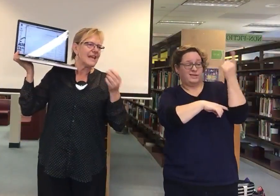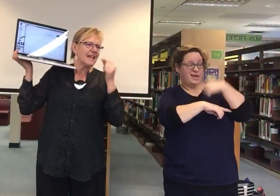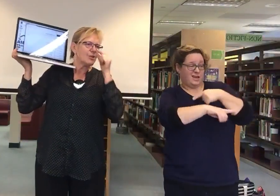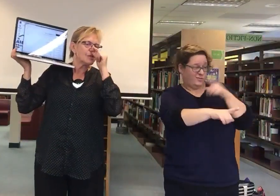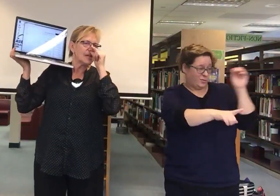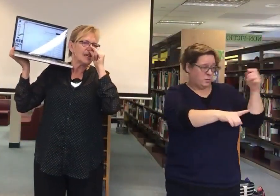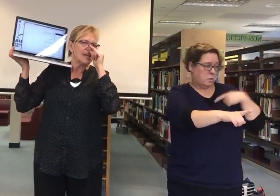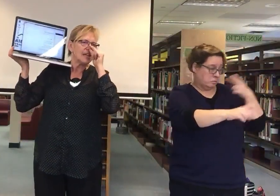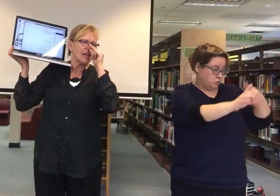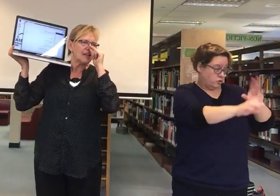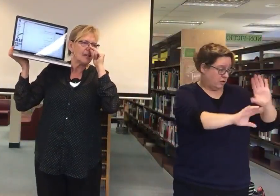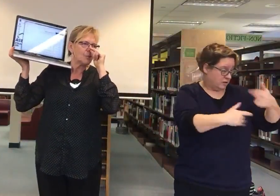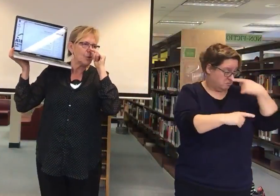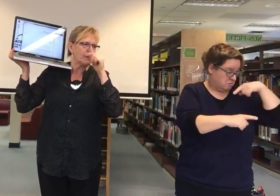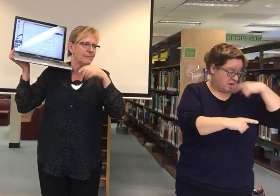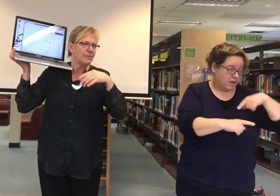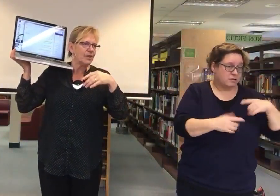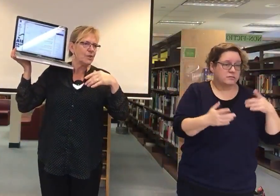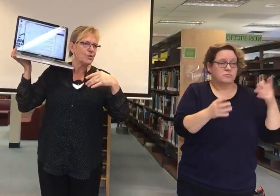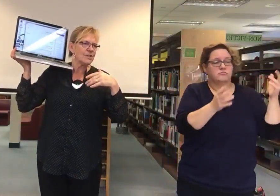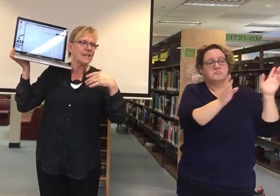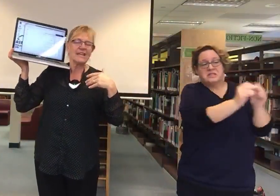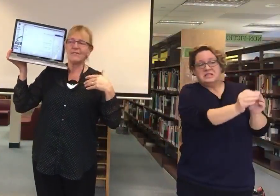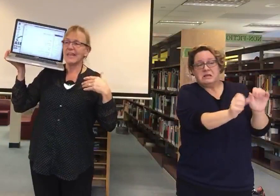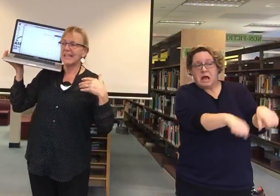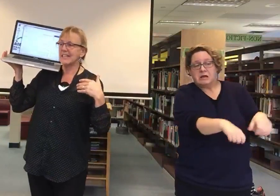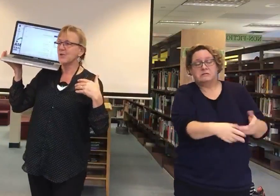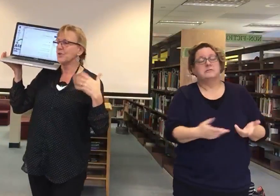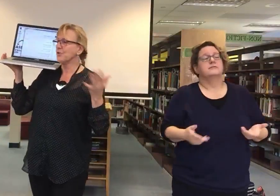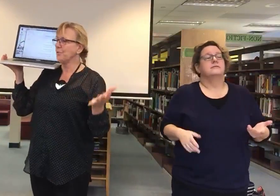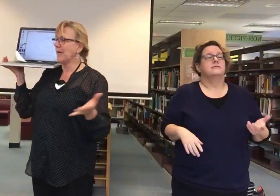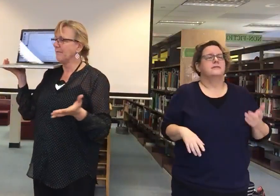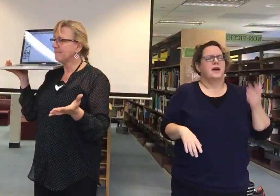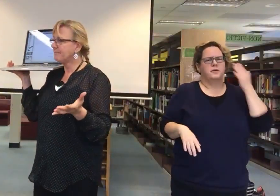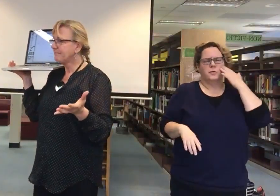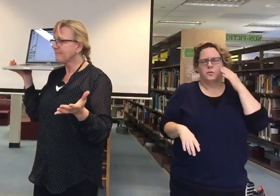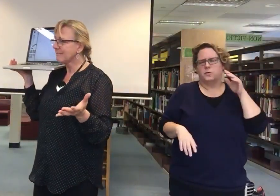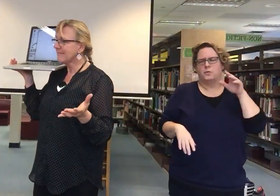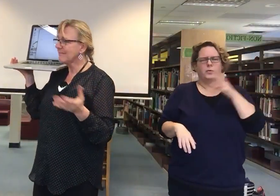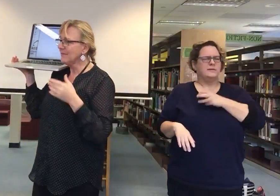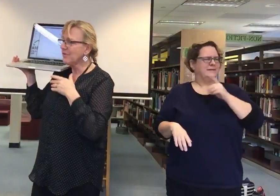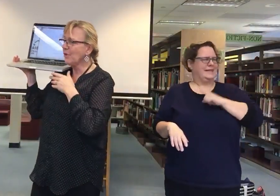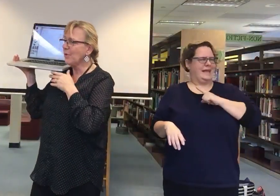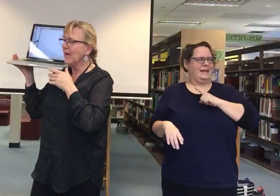In Williams Lake, there's a young woman who's thinking of getting into interpreting.